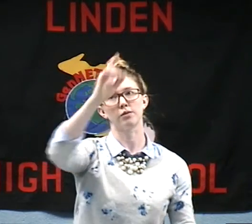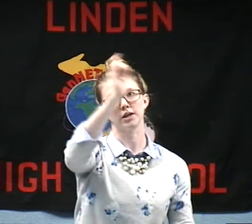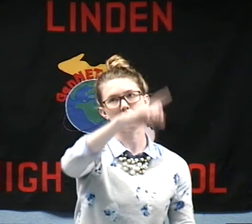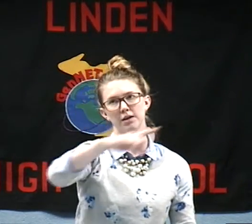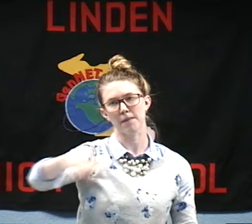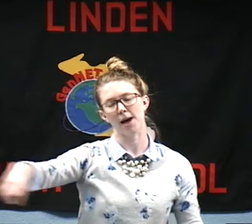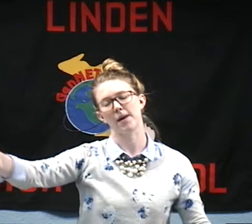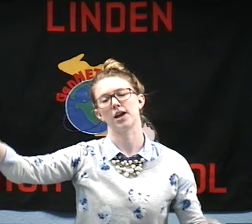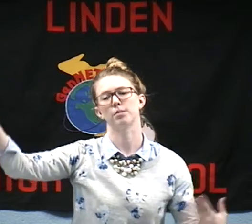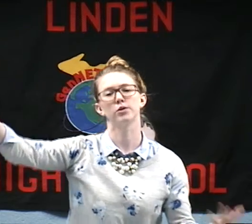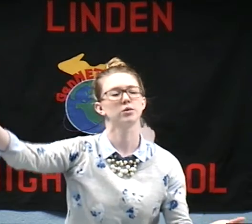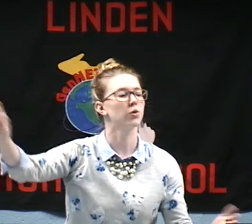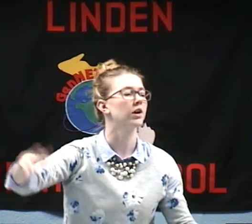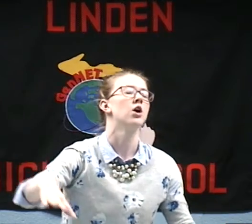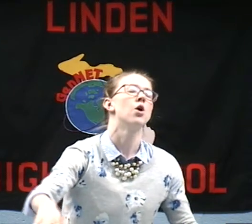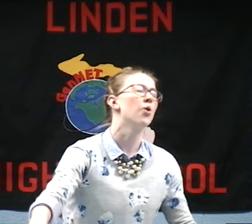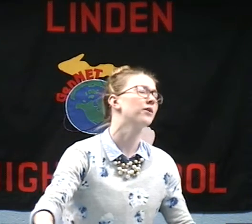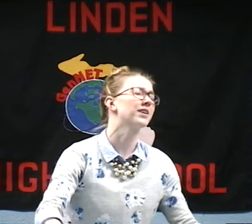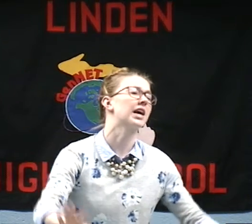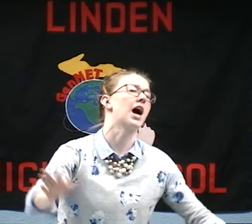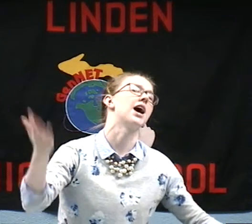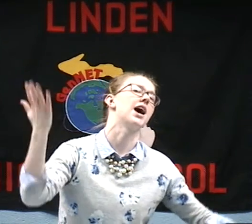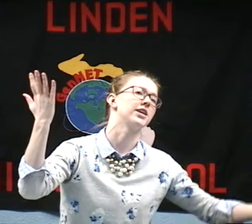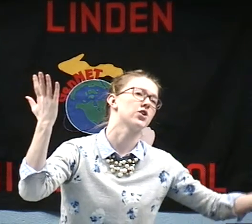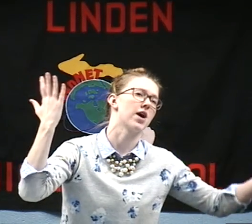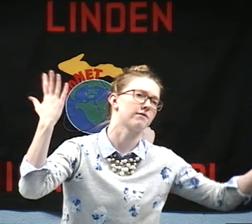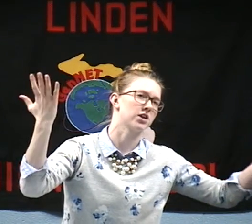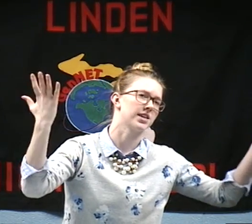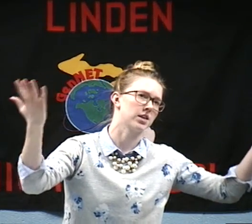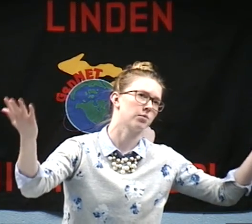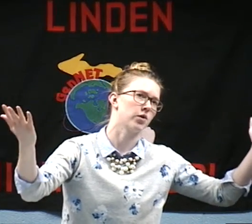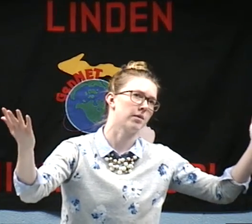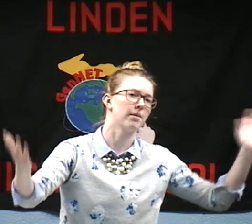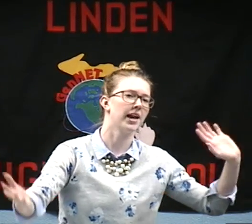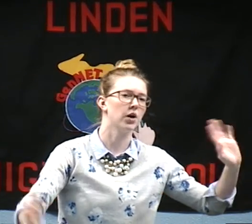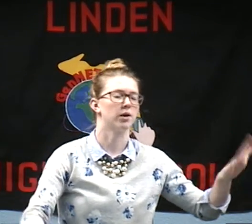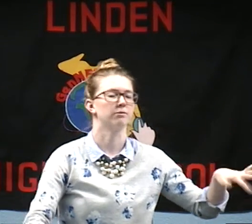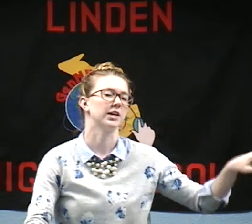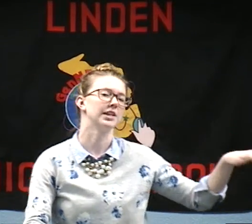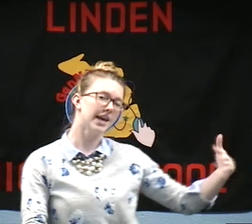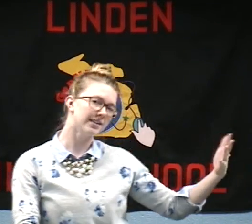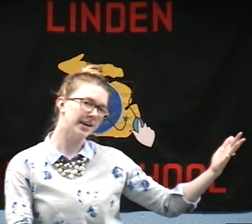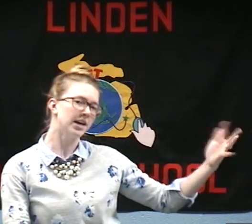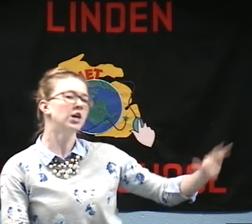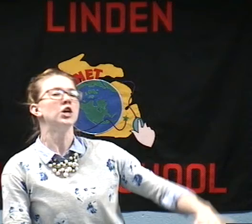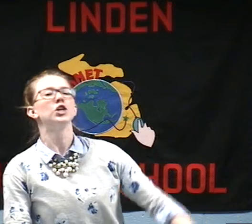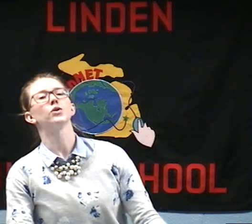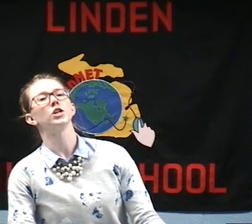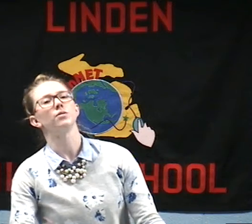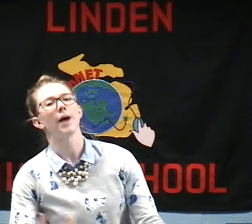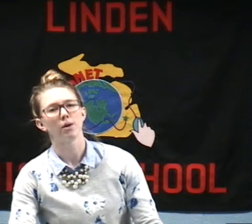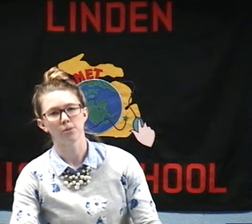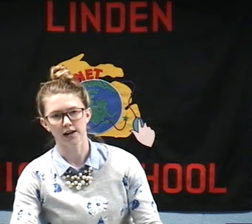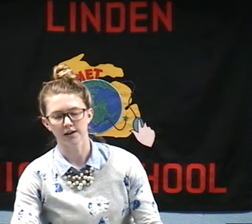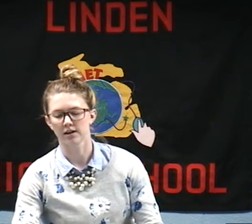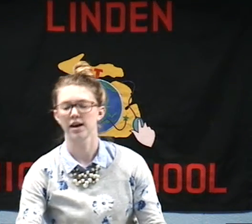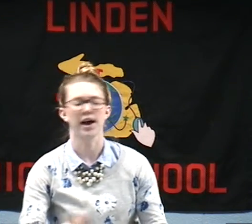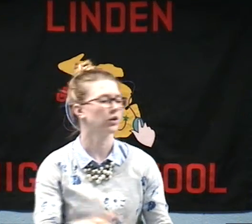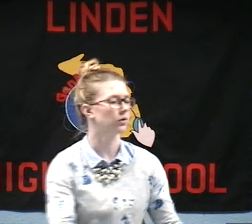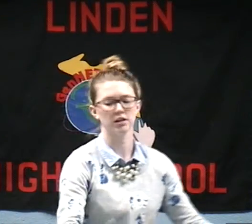really big map on a poster board. Or if you're like, I don't have an artistic bone in my body, or I'm feeling lazy, you can use PowerPoint, and you can